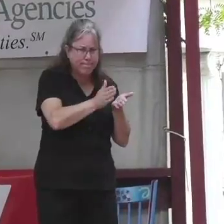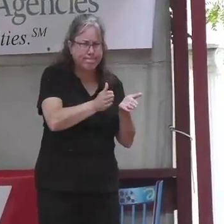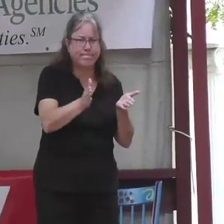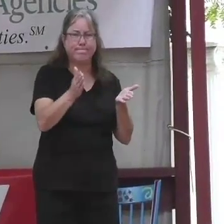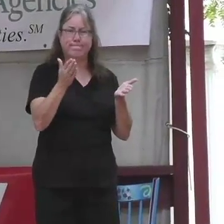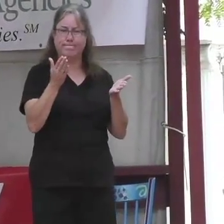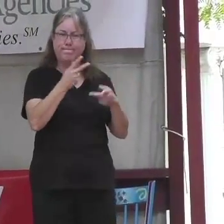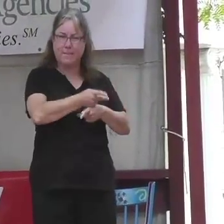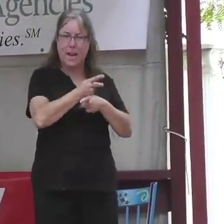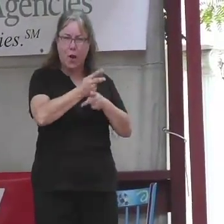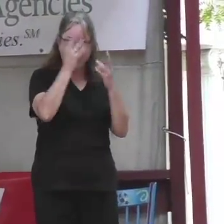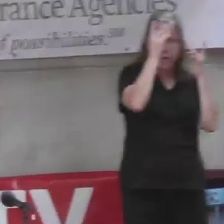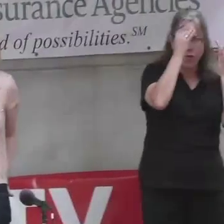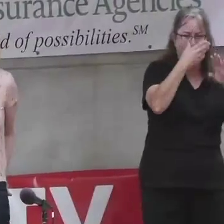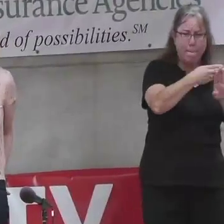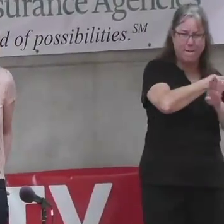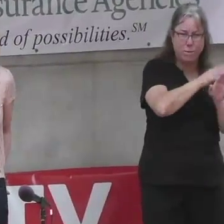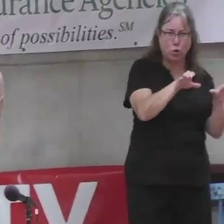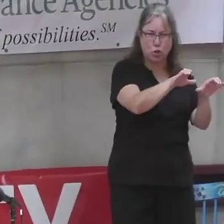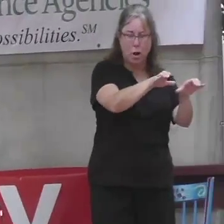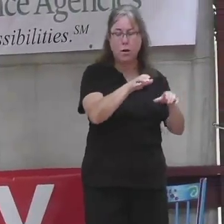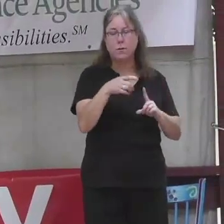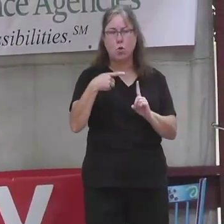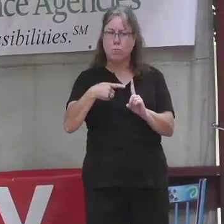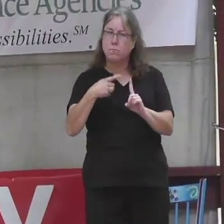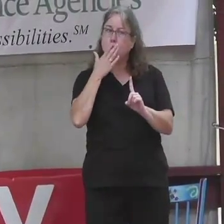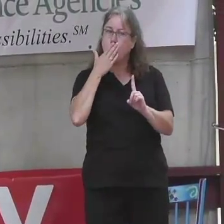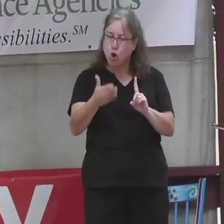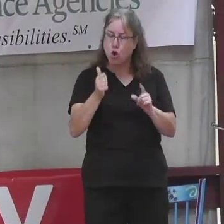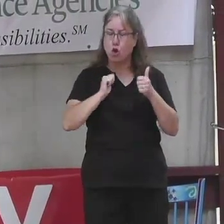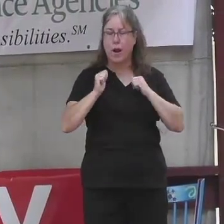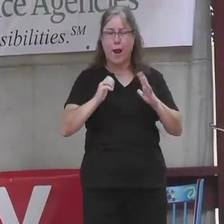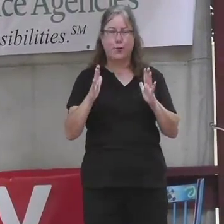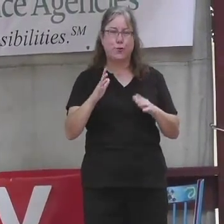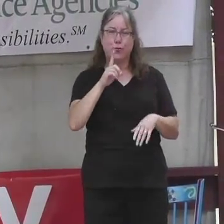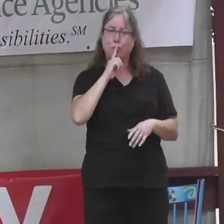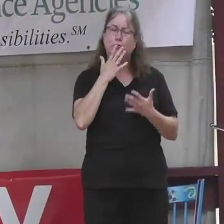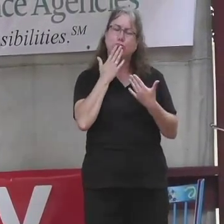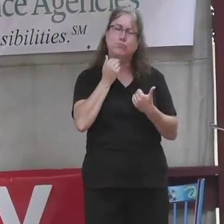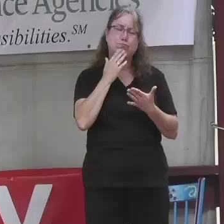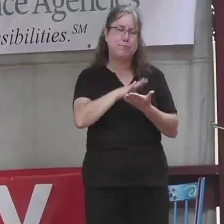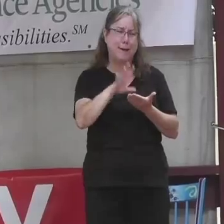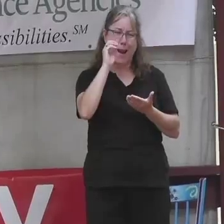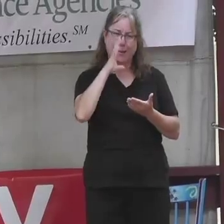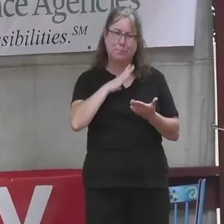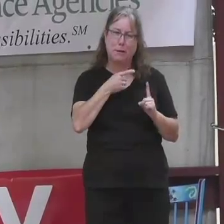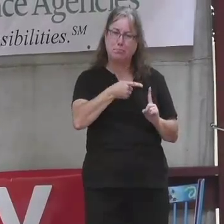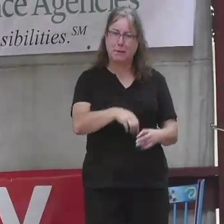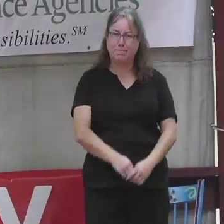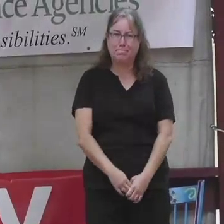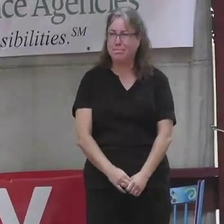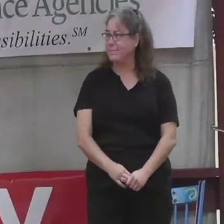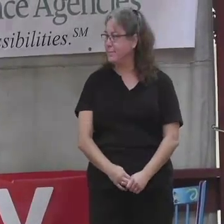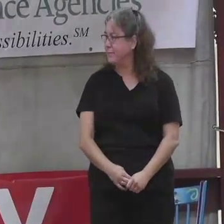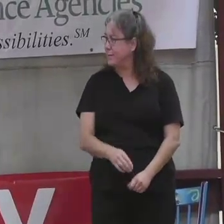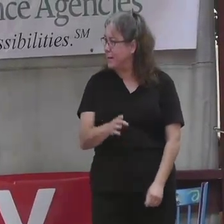and very carefully thought out. So he was a very good actor and a really, really nice man.